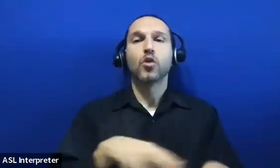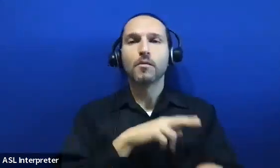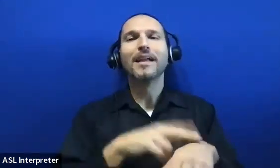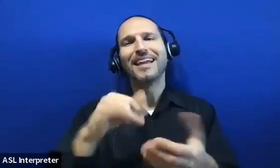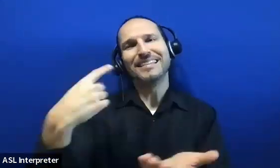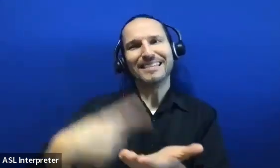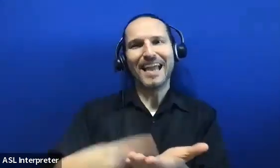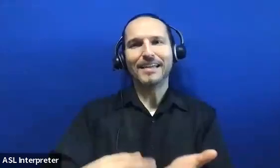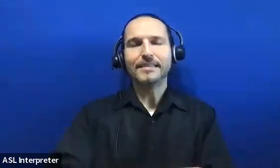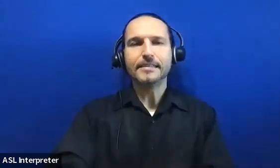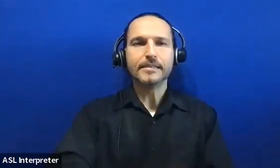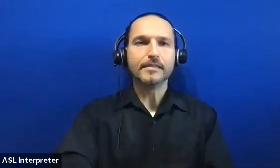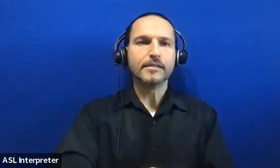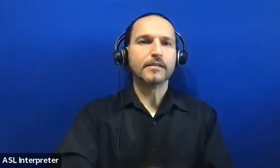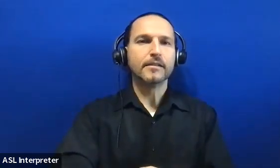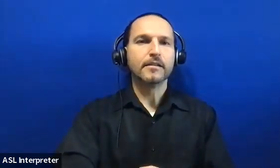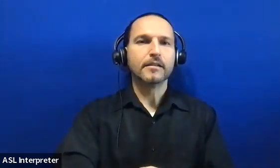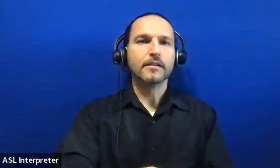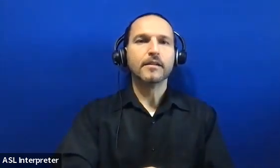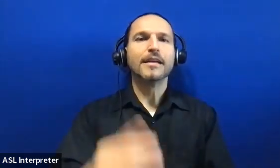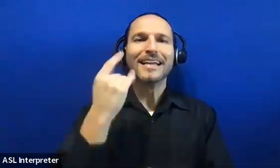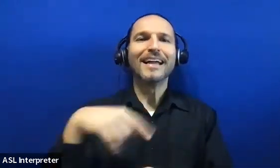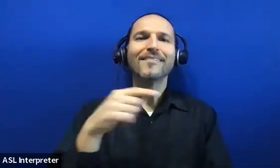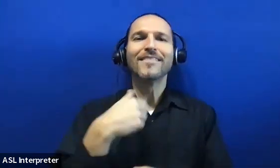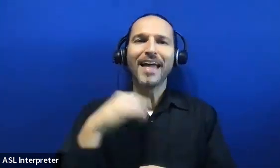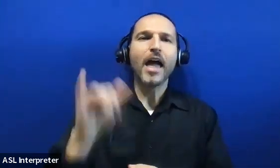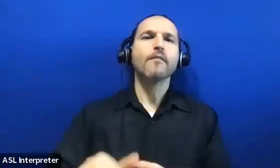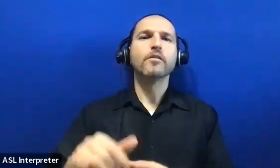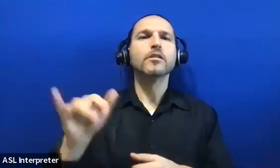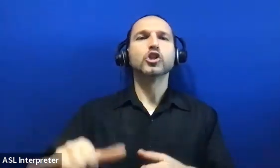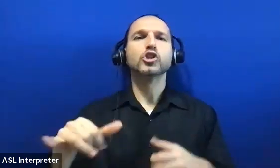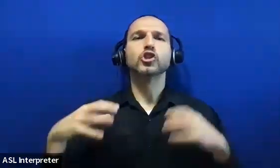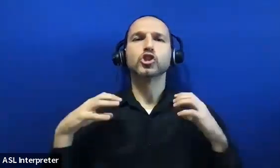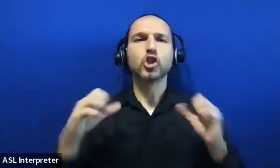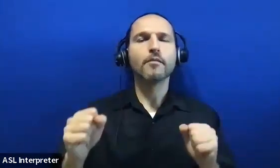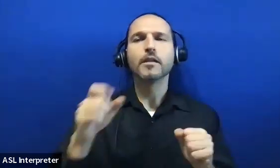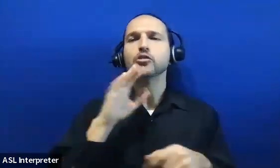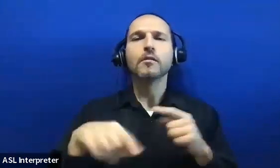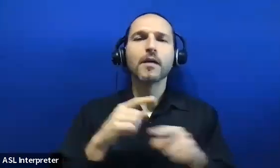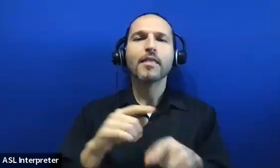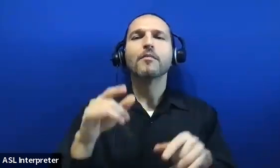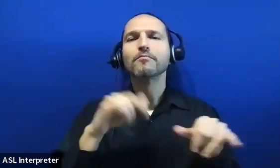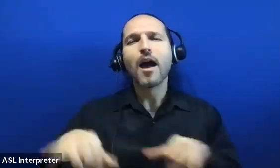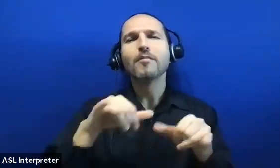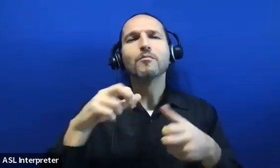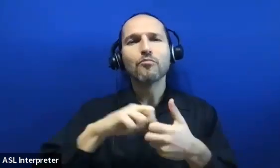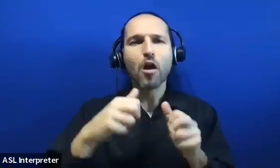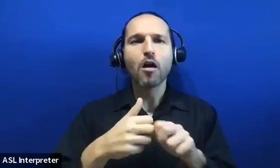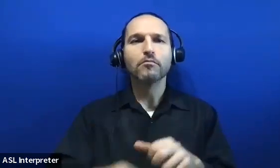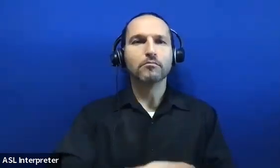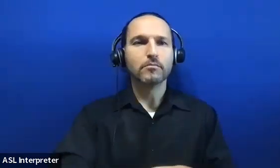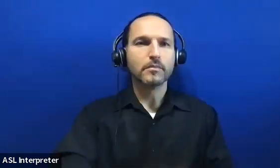let's talk about how this can be harder for children with charge syndrome. Let's talk about some of the common feeding and swallowing problems. these